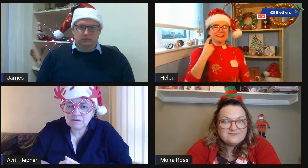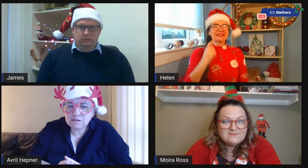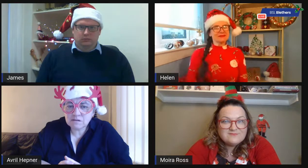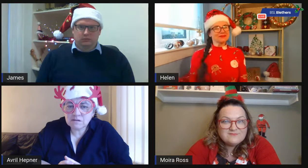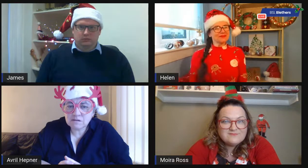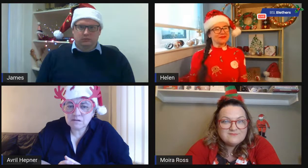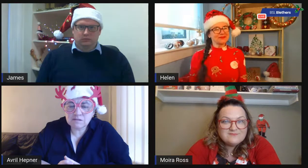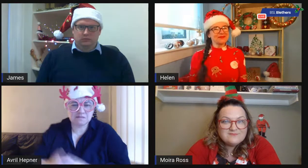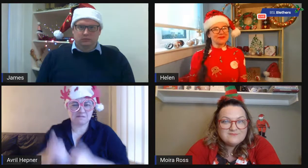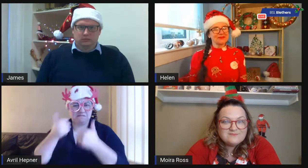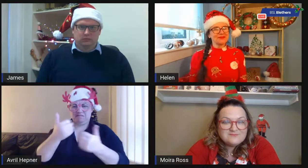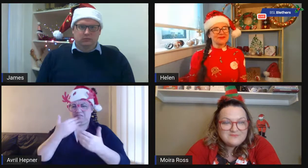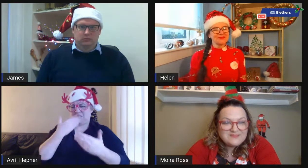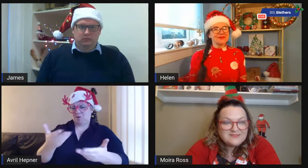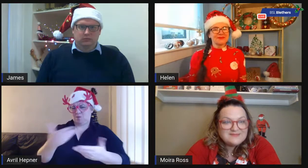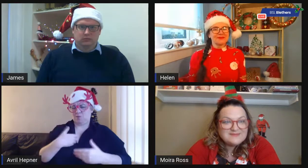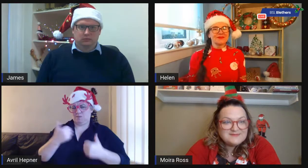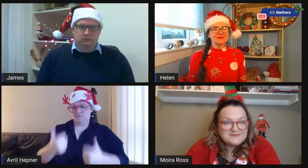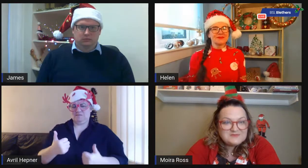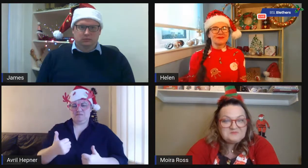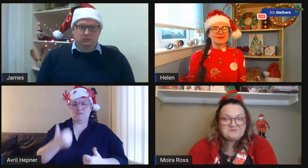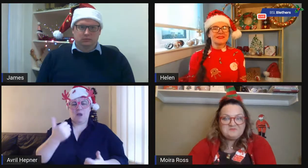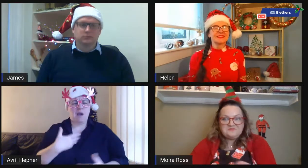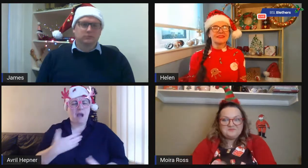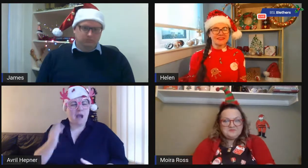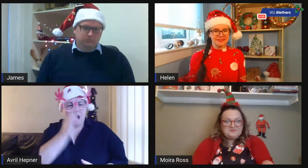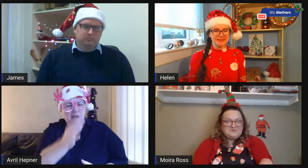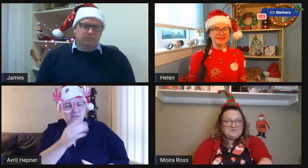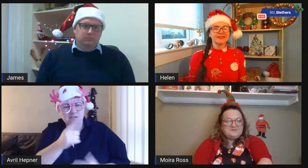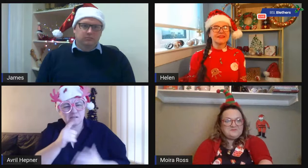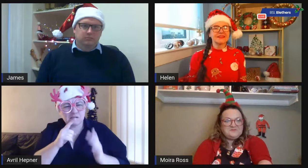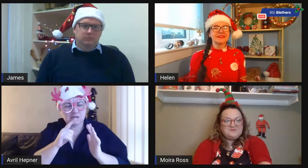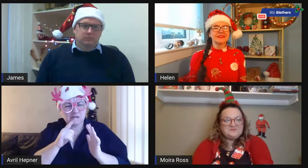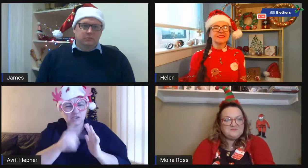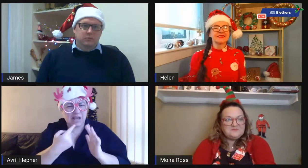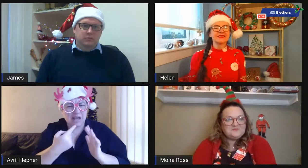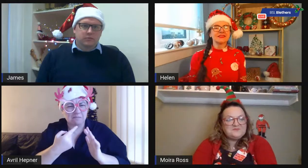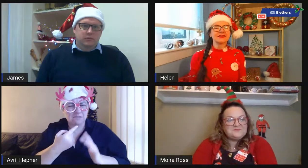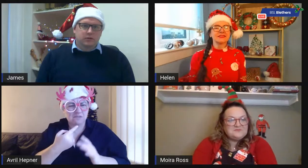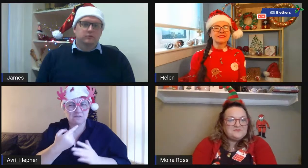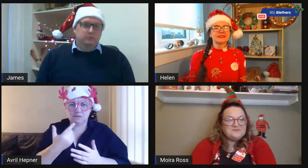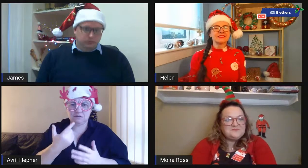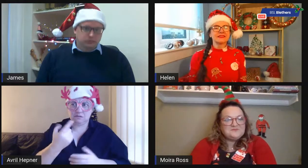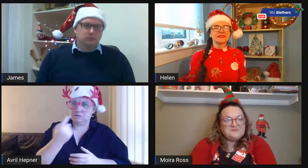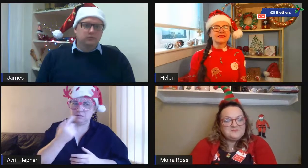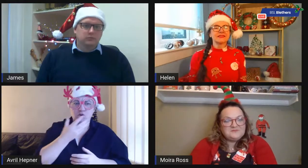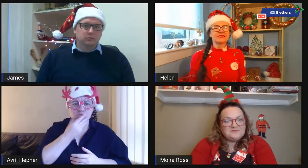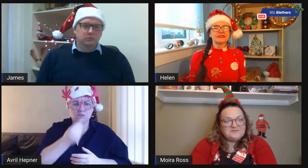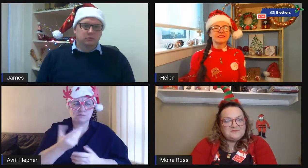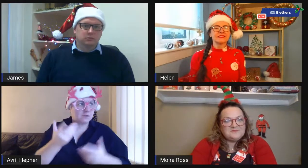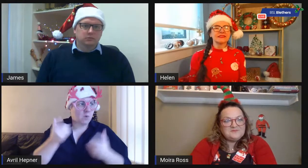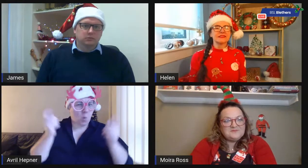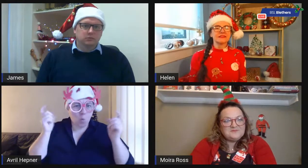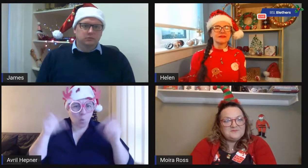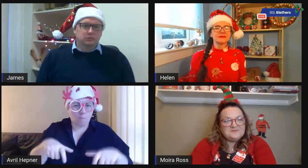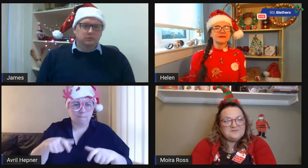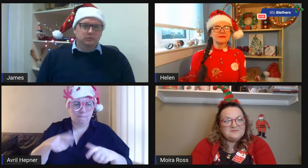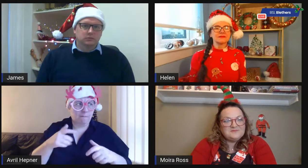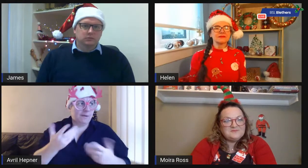pins, and it's very easy to do. Oh, thanks so much, Helen. So, James, over to you.